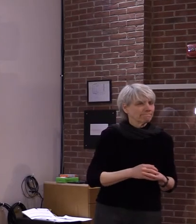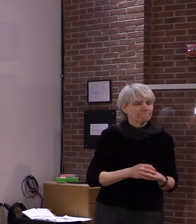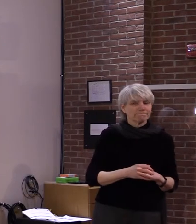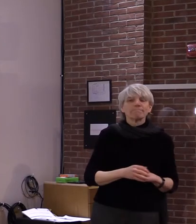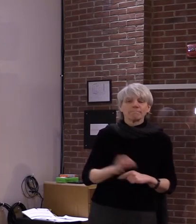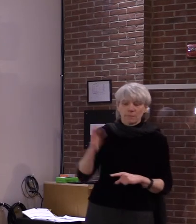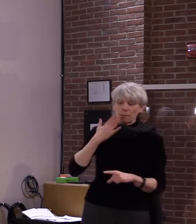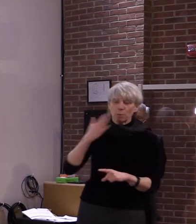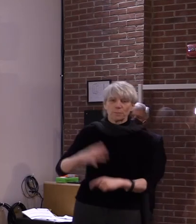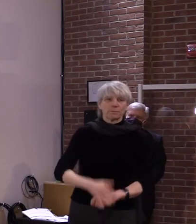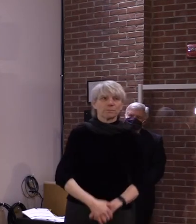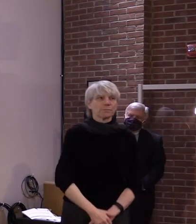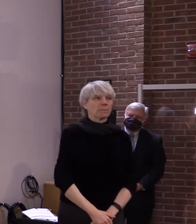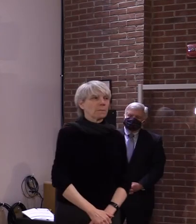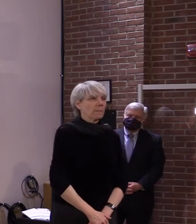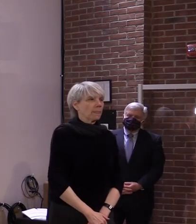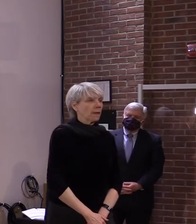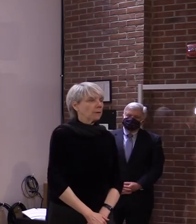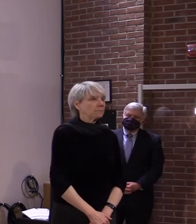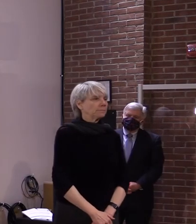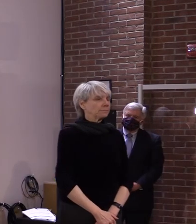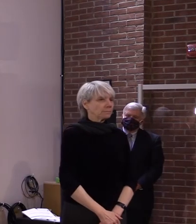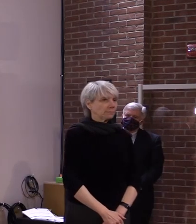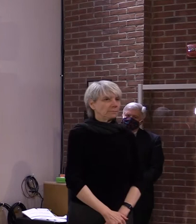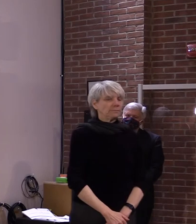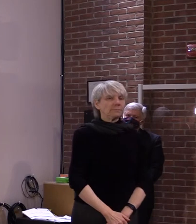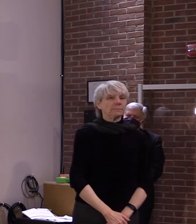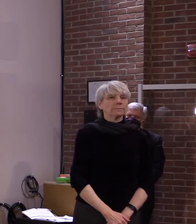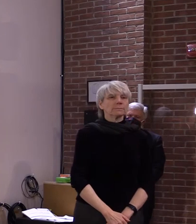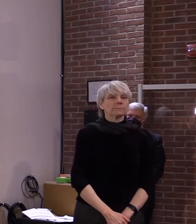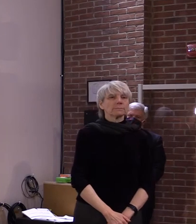okay thank you